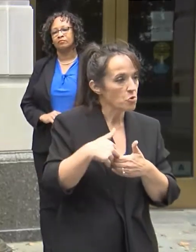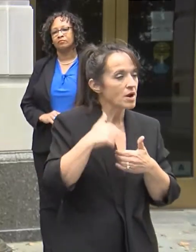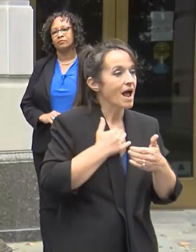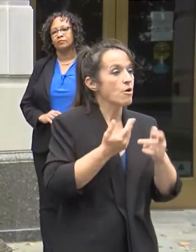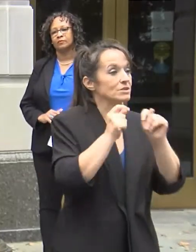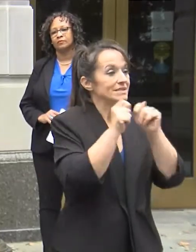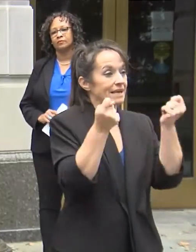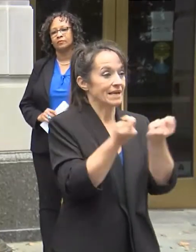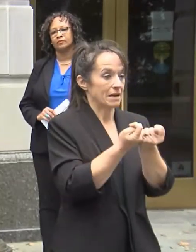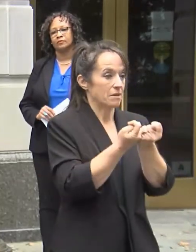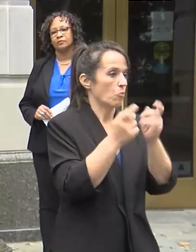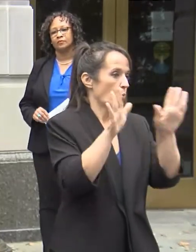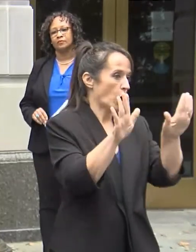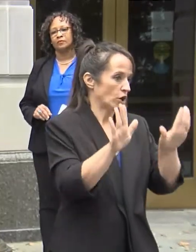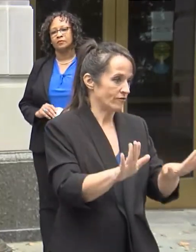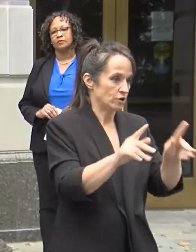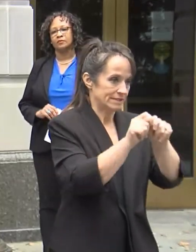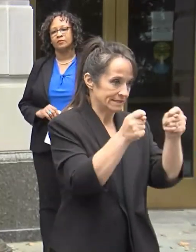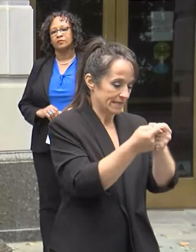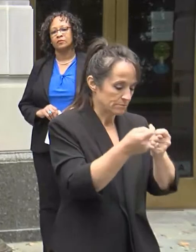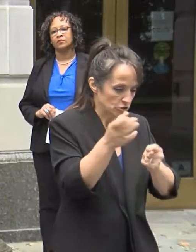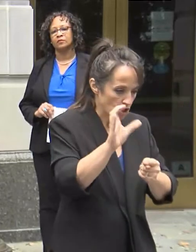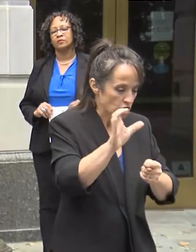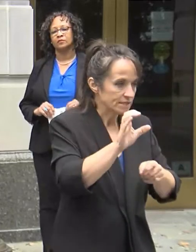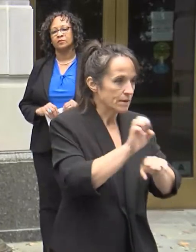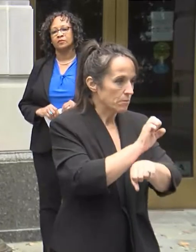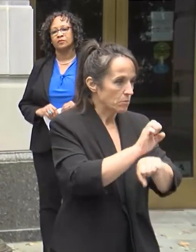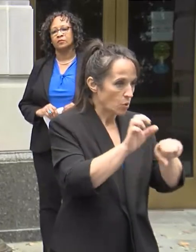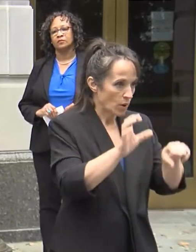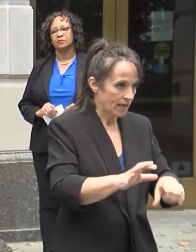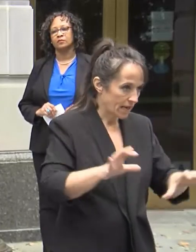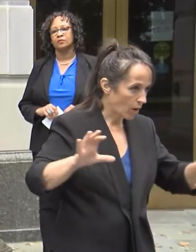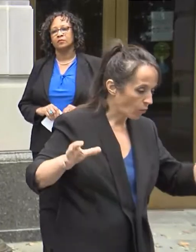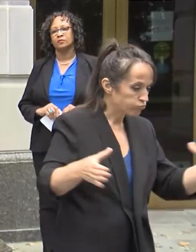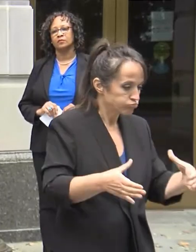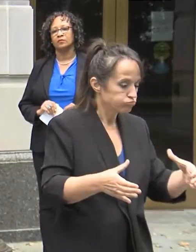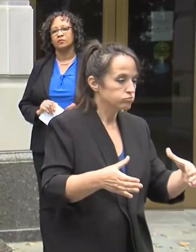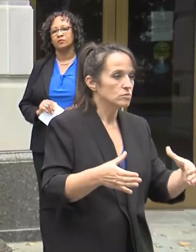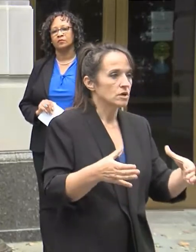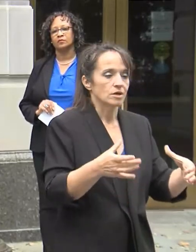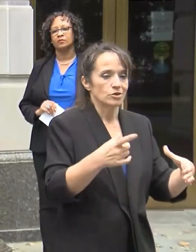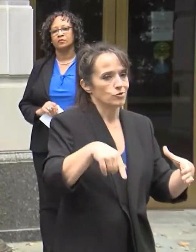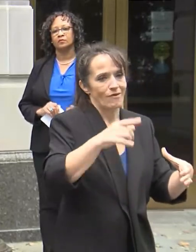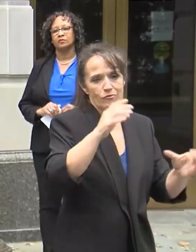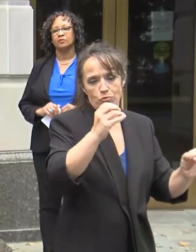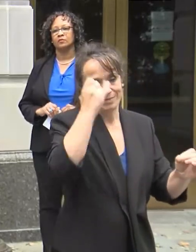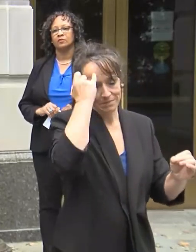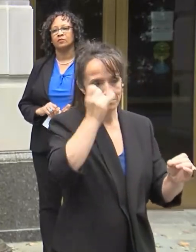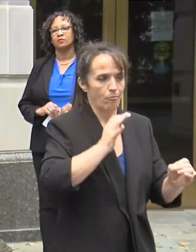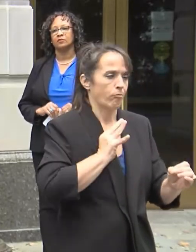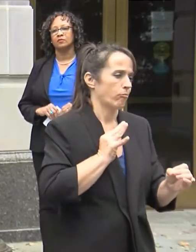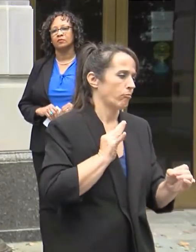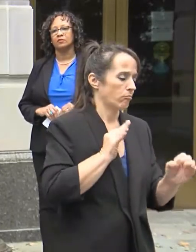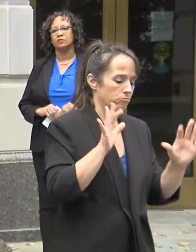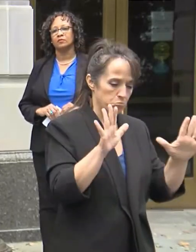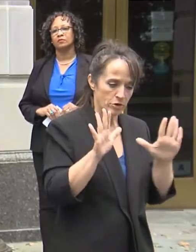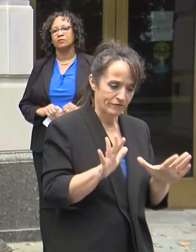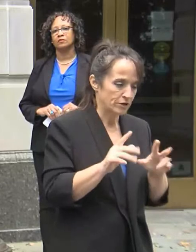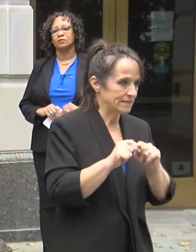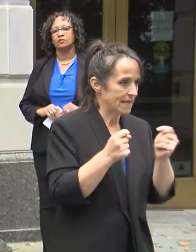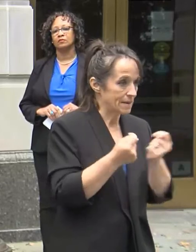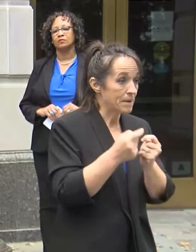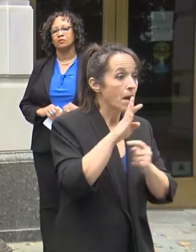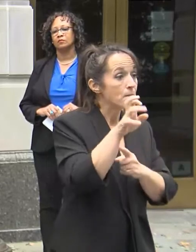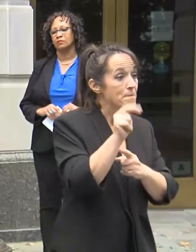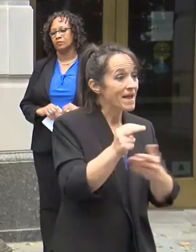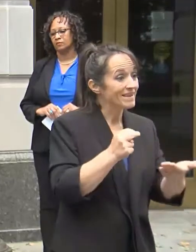this incredible team, Charleston, of employees that comes together like you've never seen on occasions such as this.